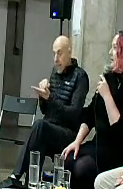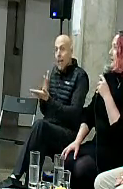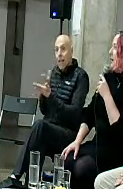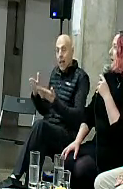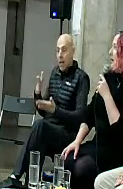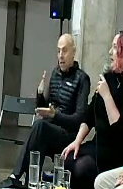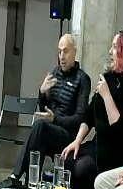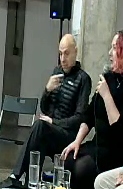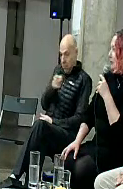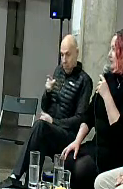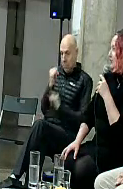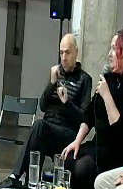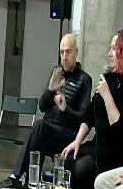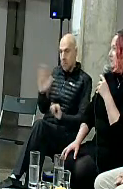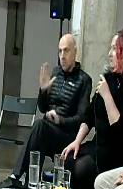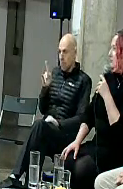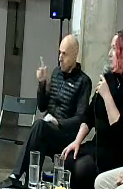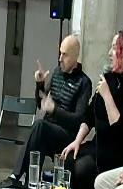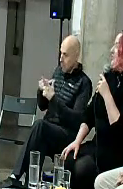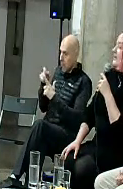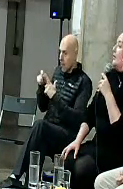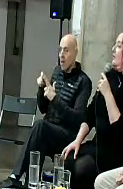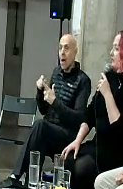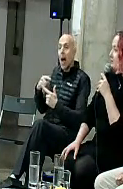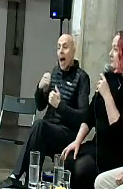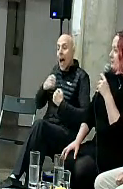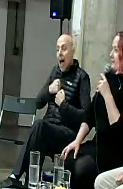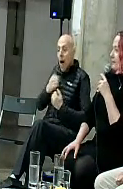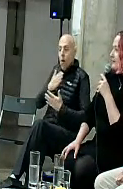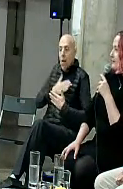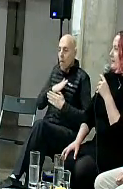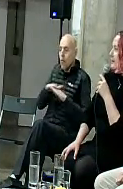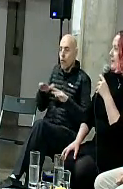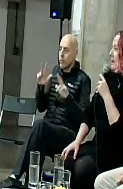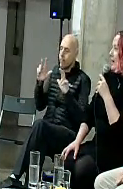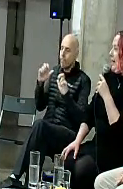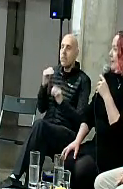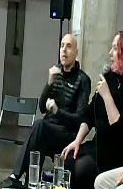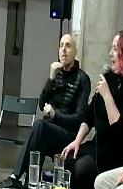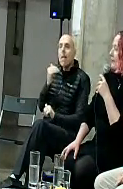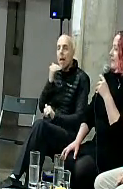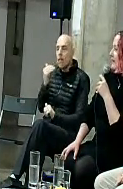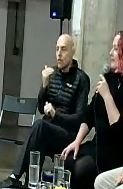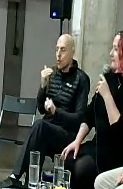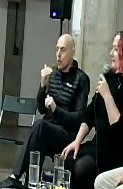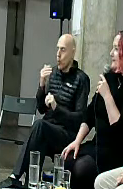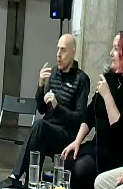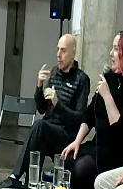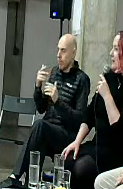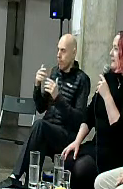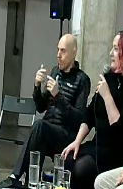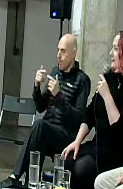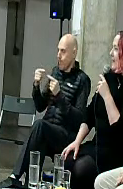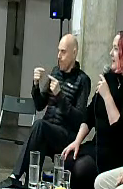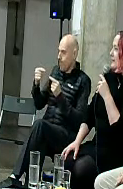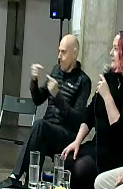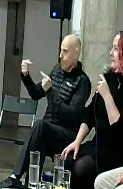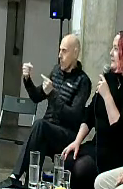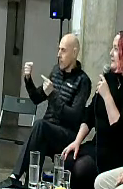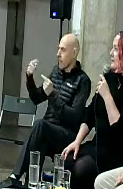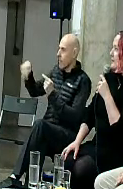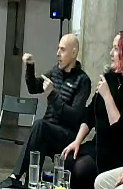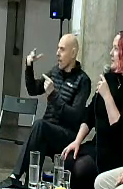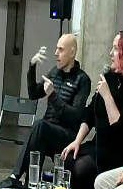that our love wasn't enough to counteract the effect of that state violence,